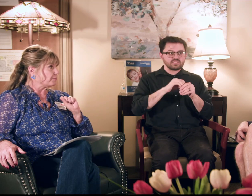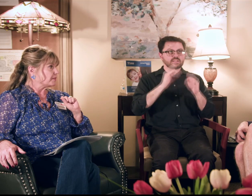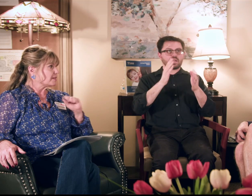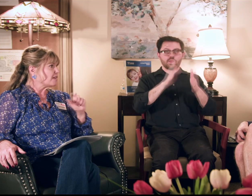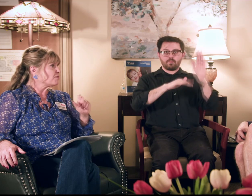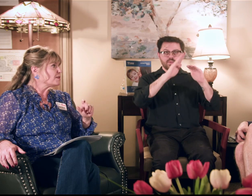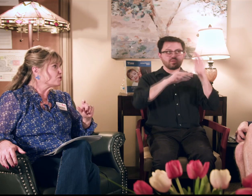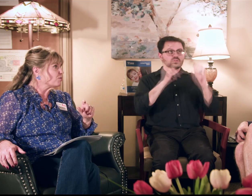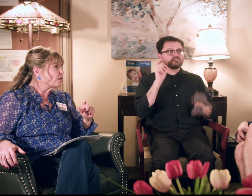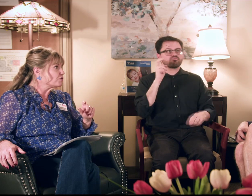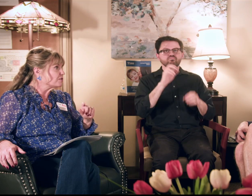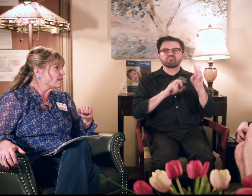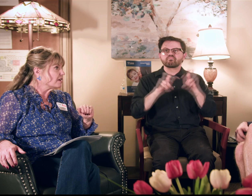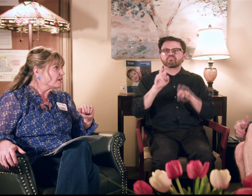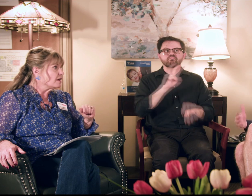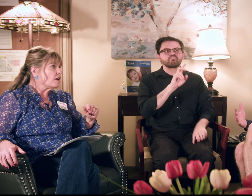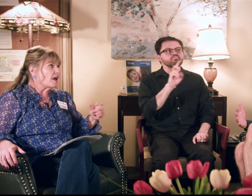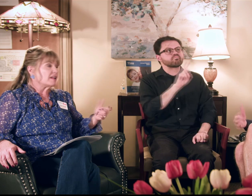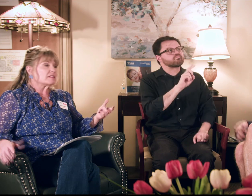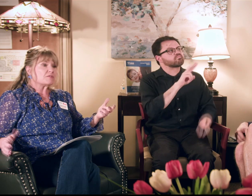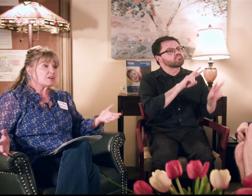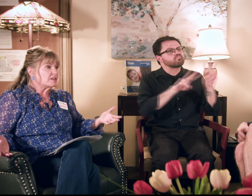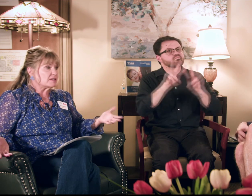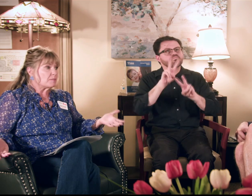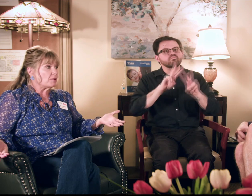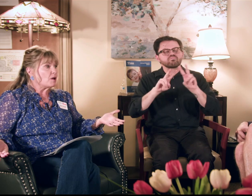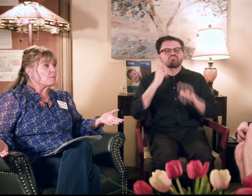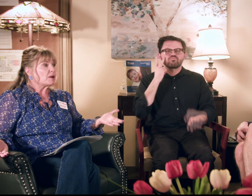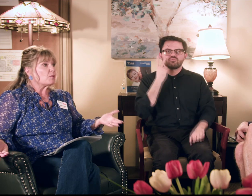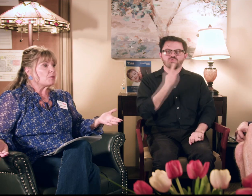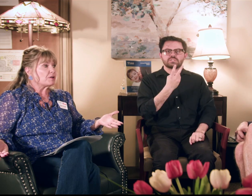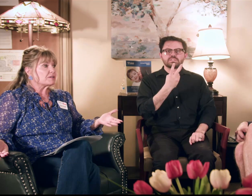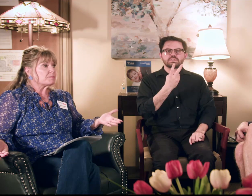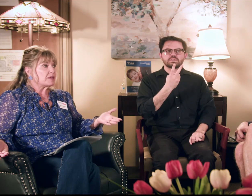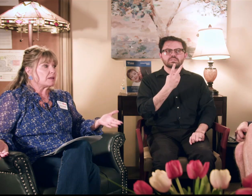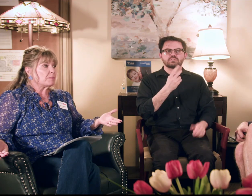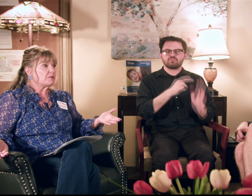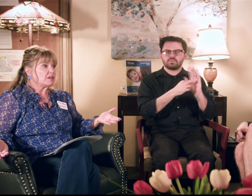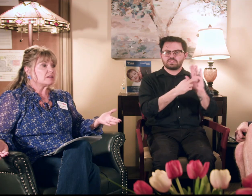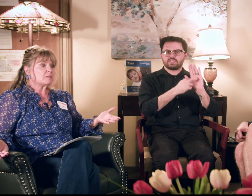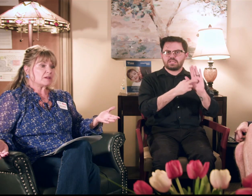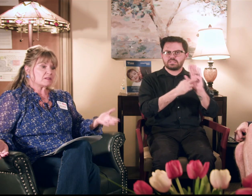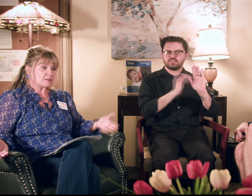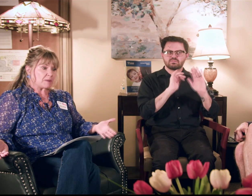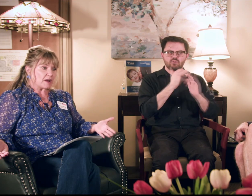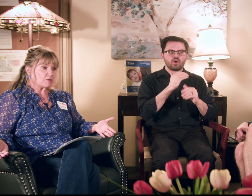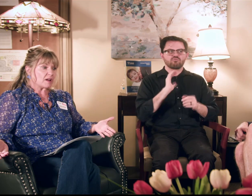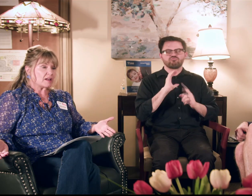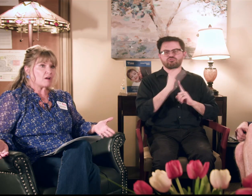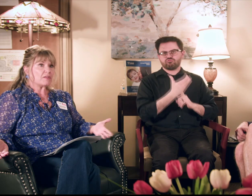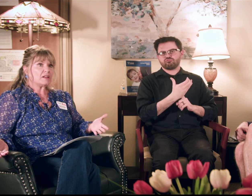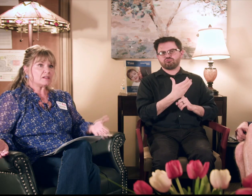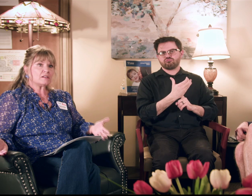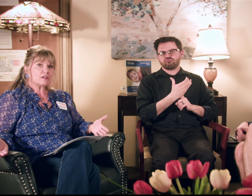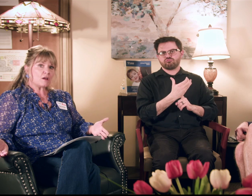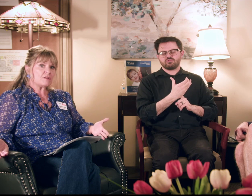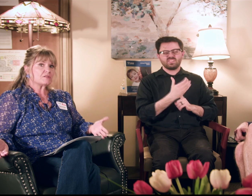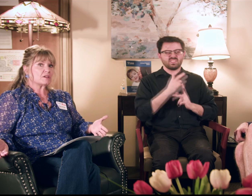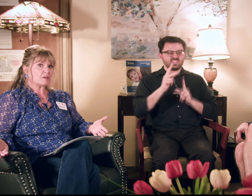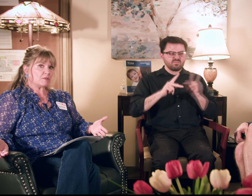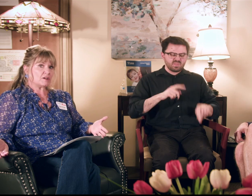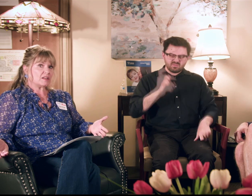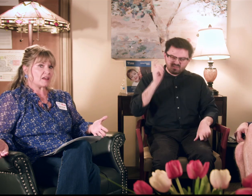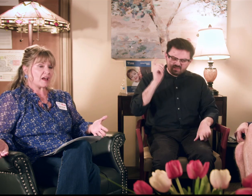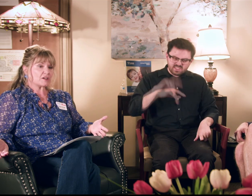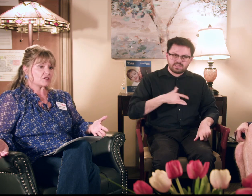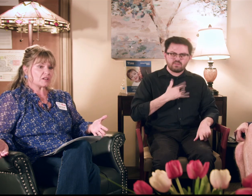caring neighbor. It's kind of a Mr. Rogers thing, and it's very simple, but it works. People need to be inspired right now, and they need to know